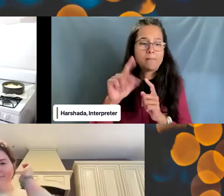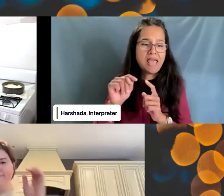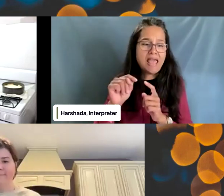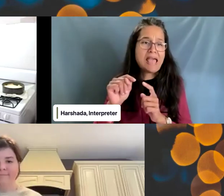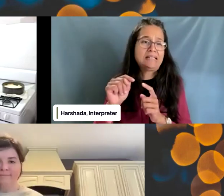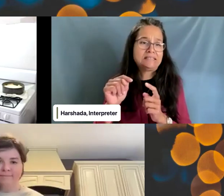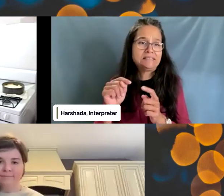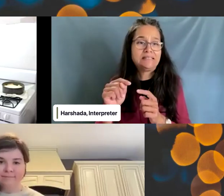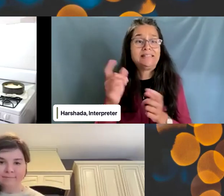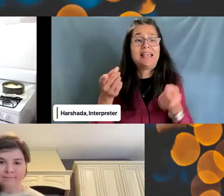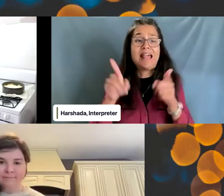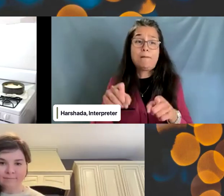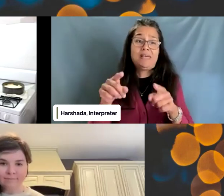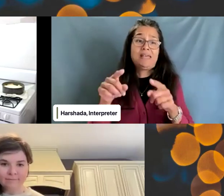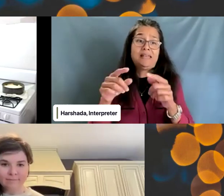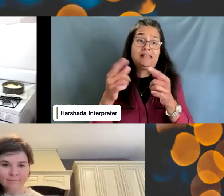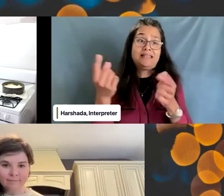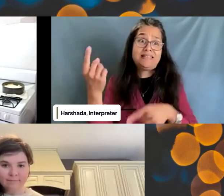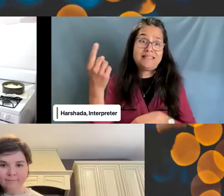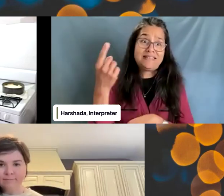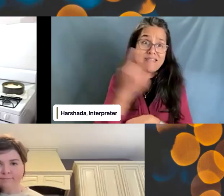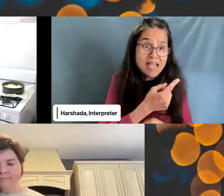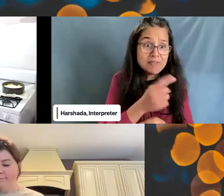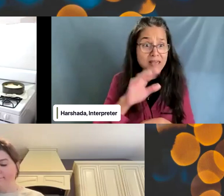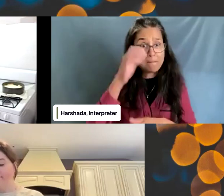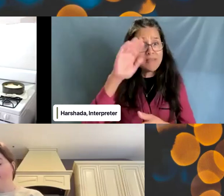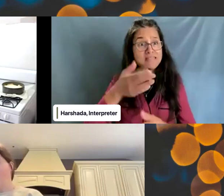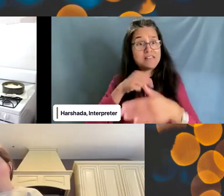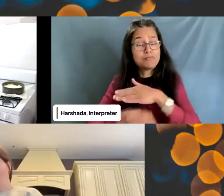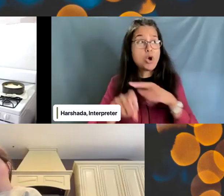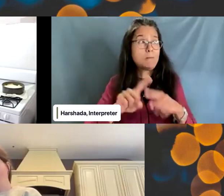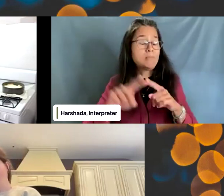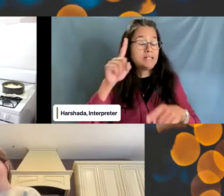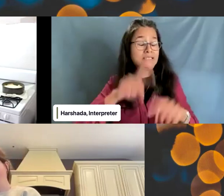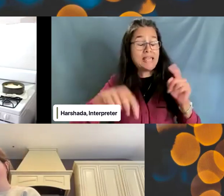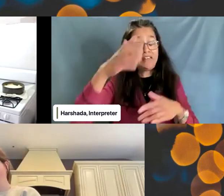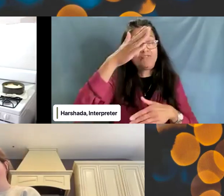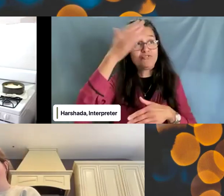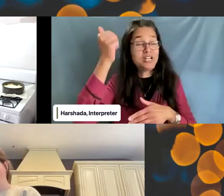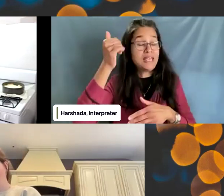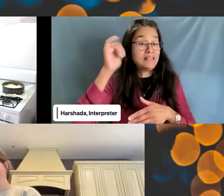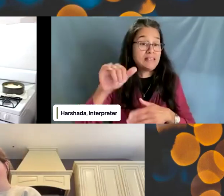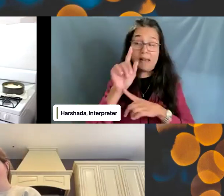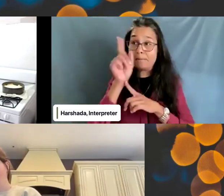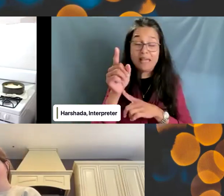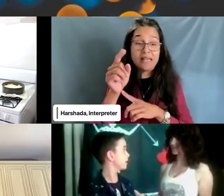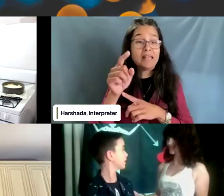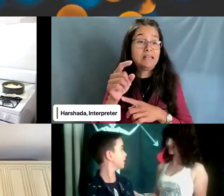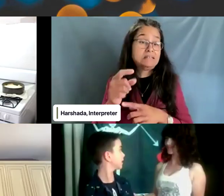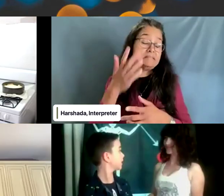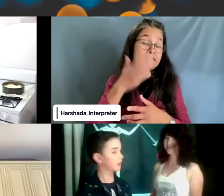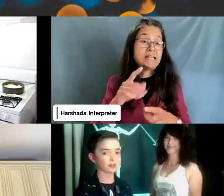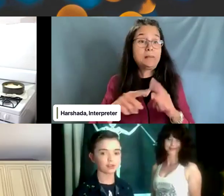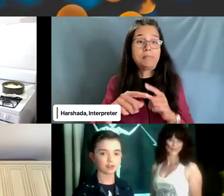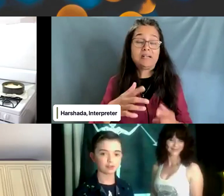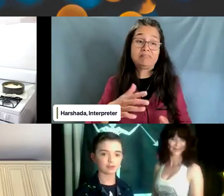day my son was being born is a weird but unforgettable moment. It's universal dance of life and death. But fatherhood is